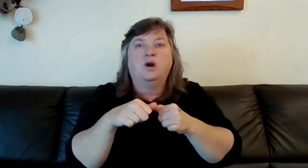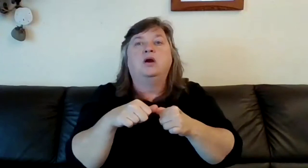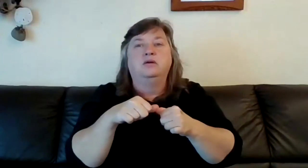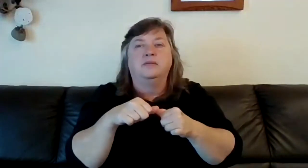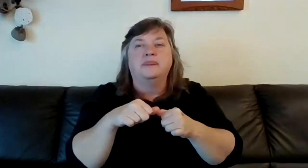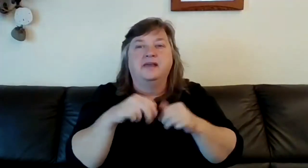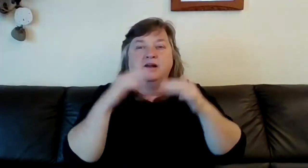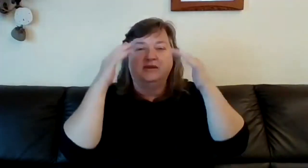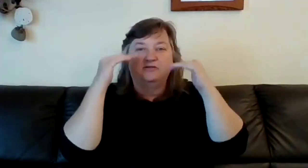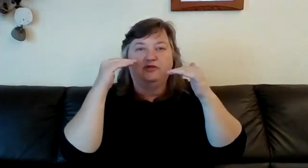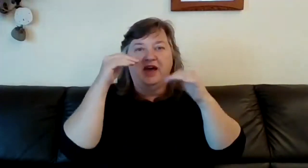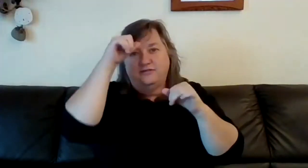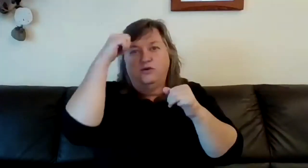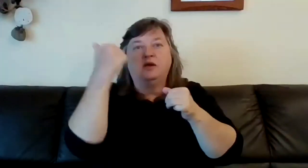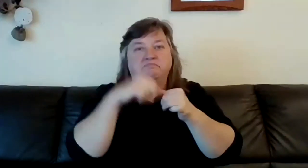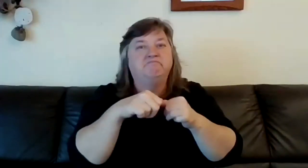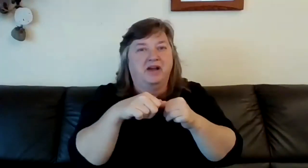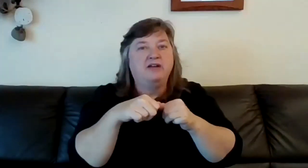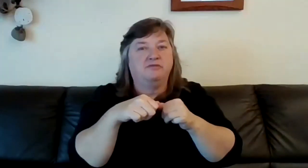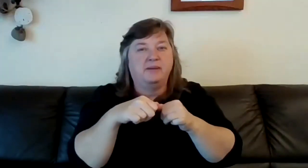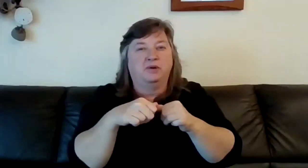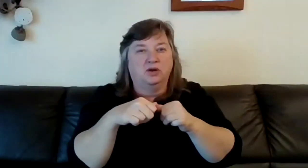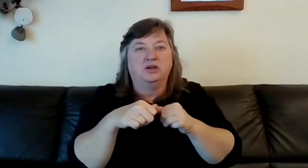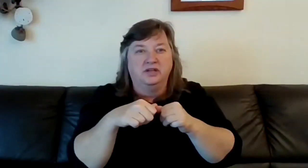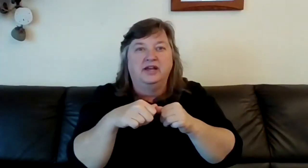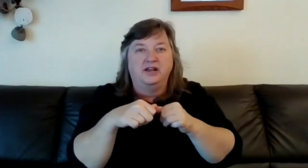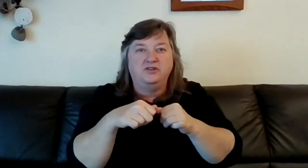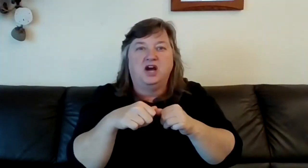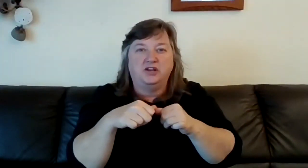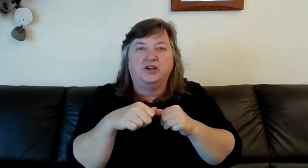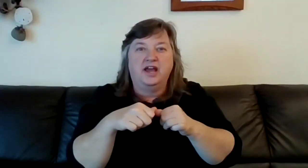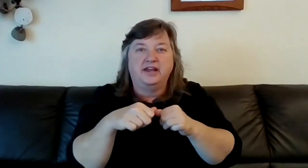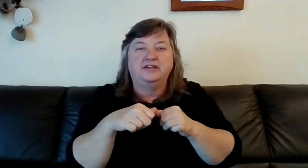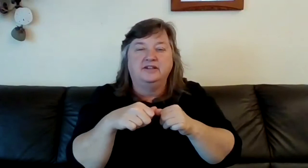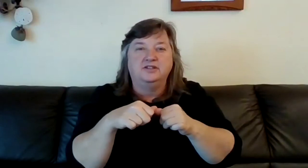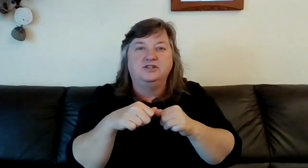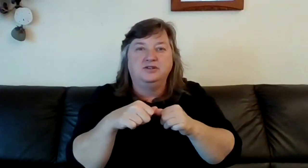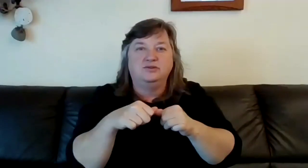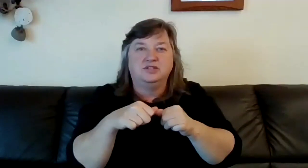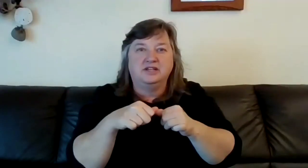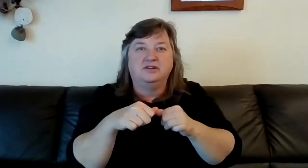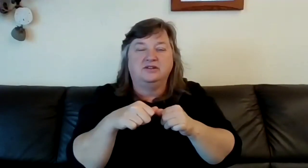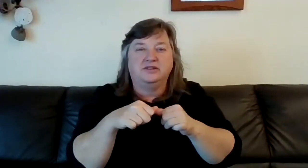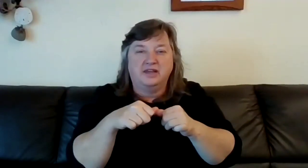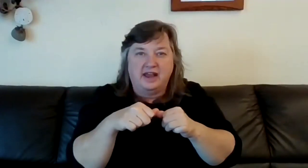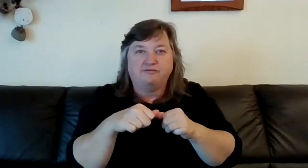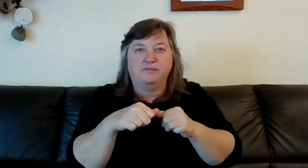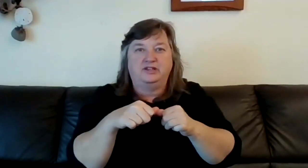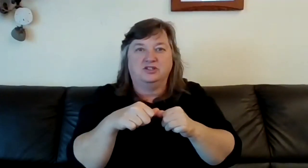Or they come down flat for I remember, and you nod your head to signal an affirmation.